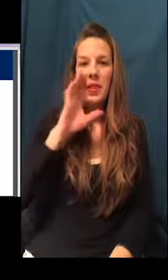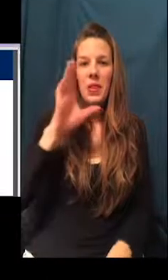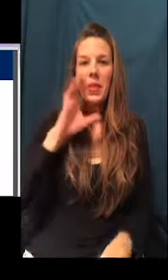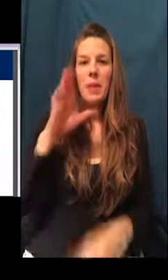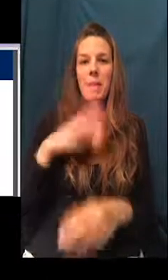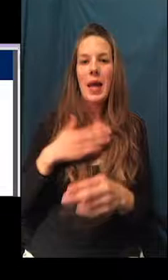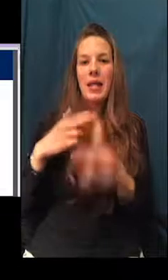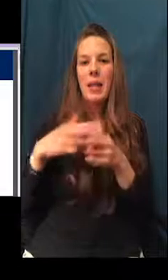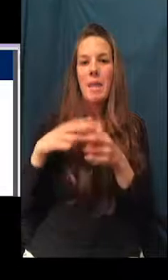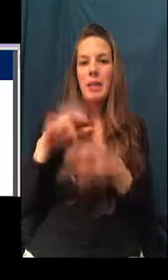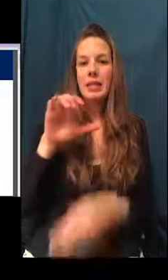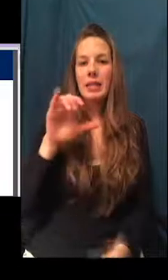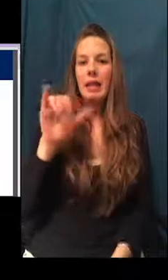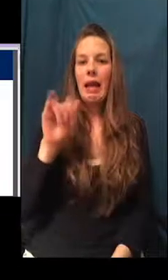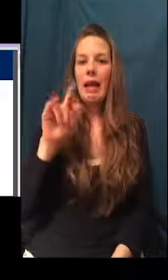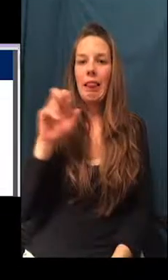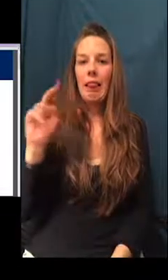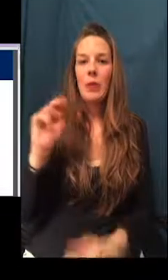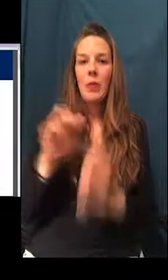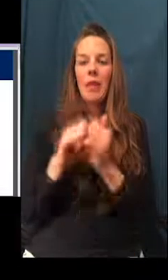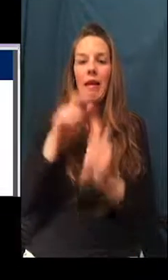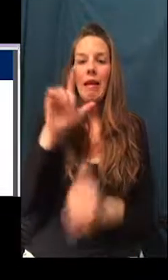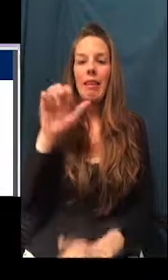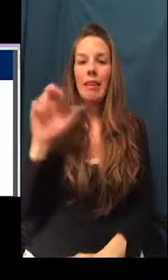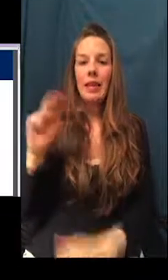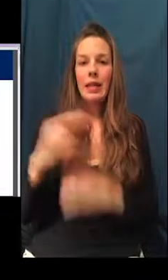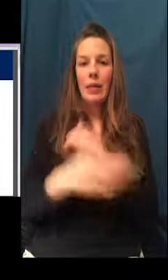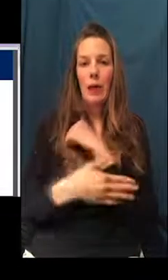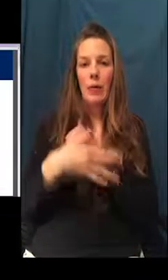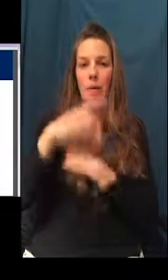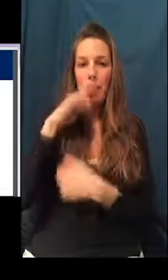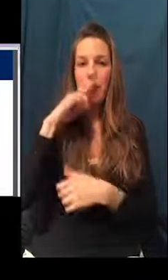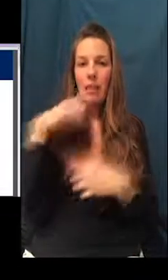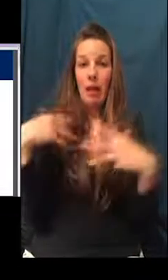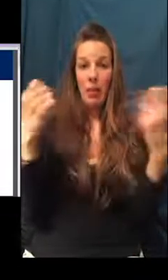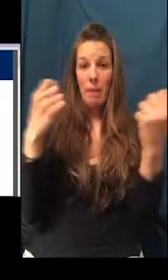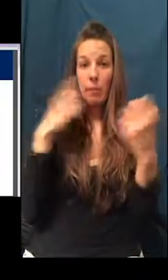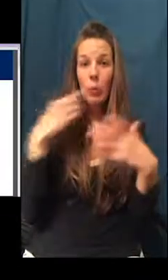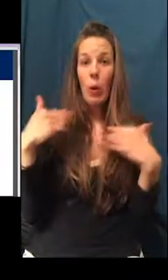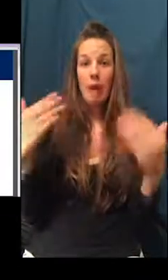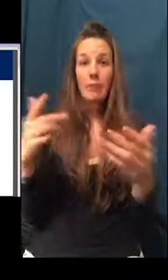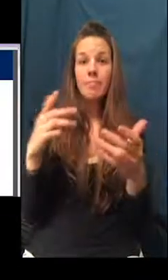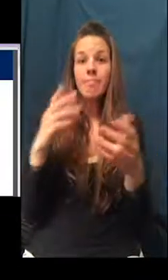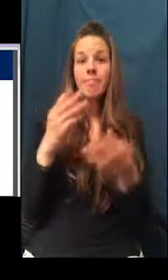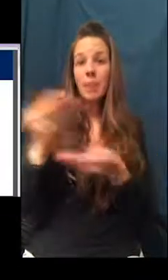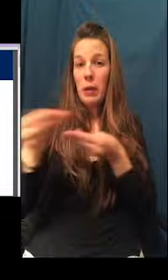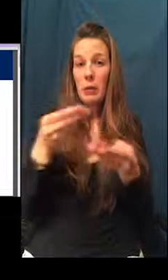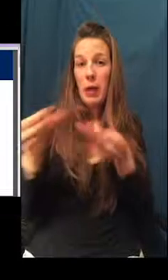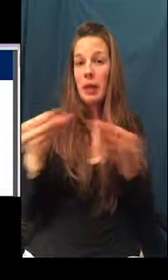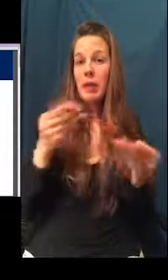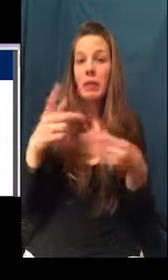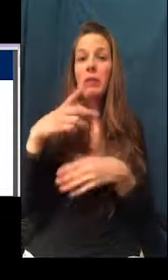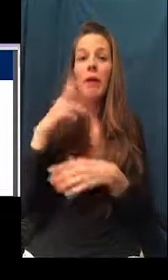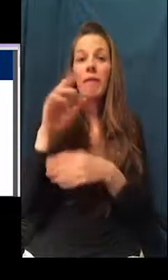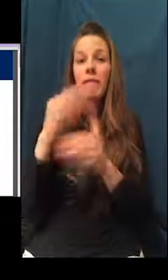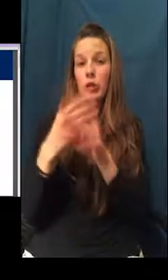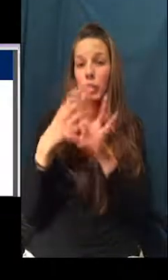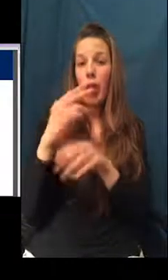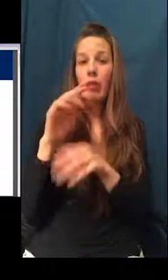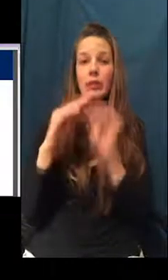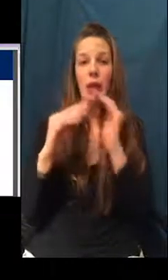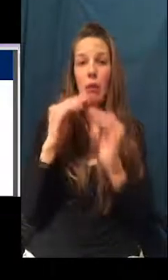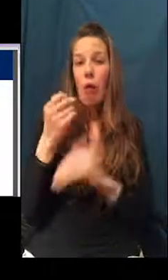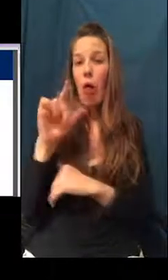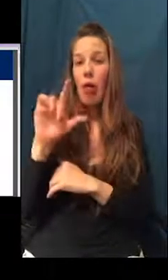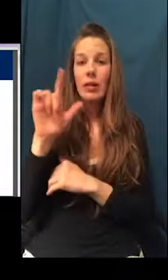Hello, my name is Caitlin Emmerich, and I'm with Linn County Public Health, and I'm going to be moderating our virtual town hall today. The virtual